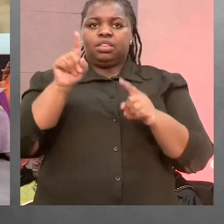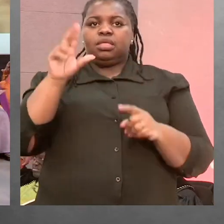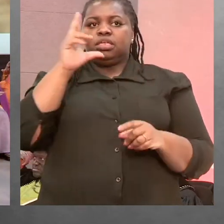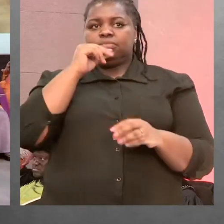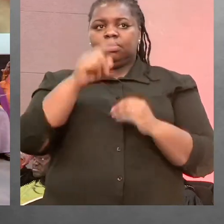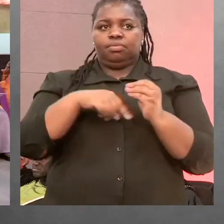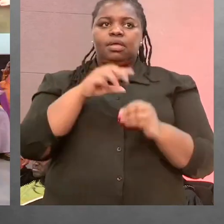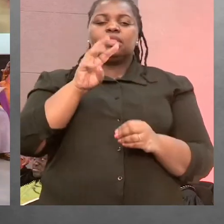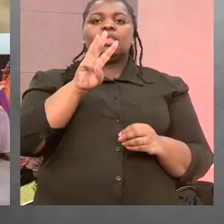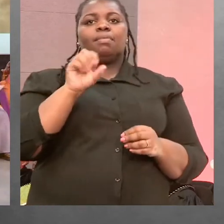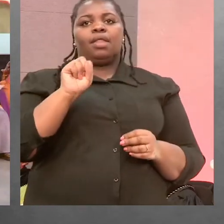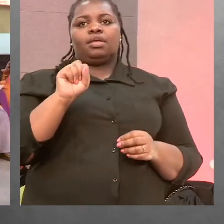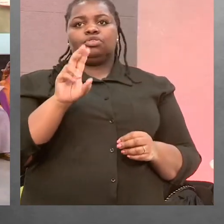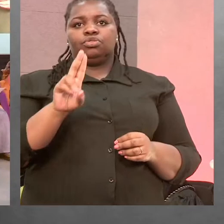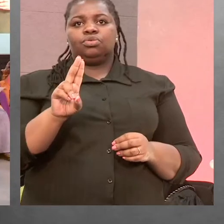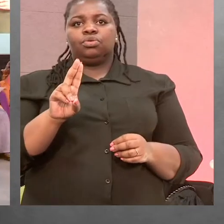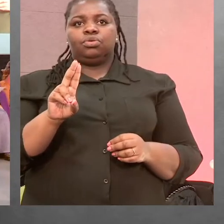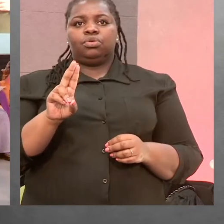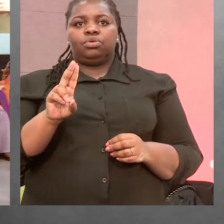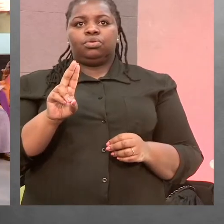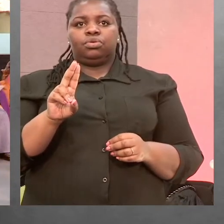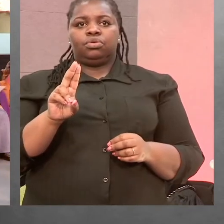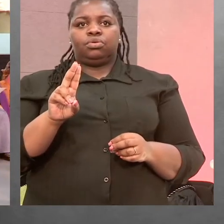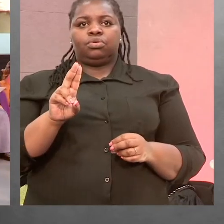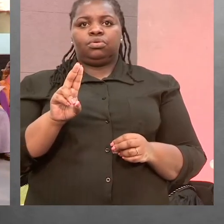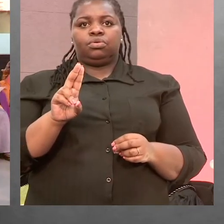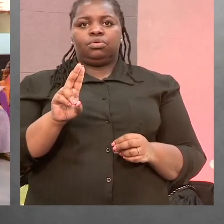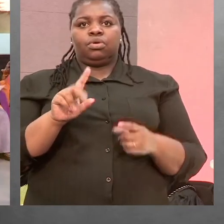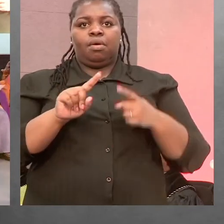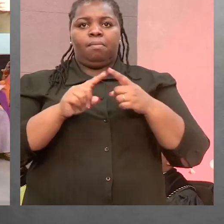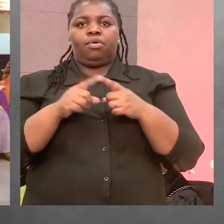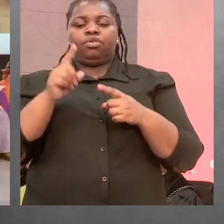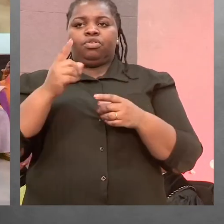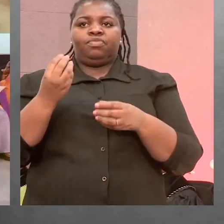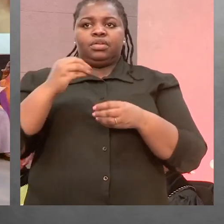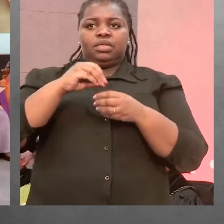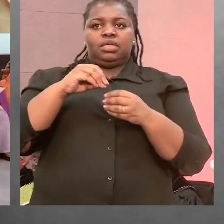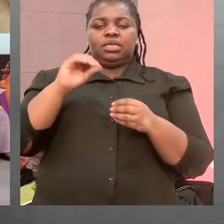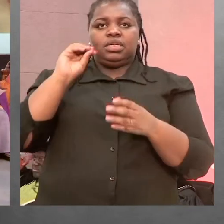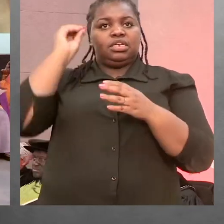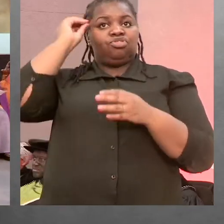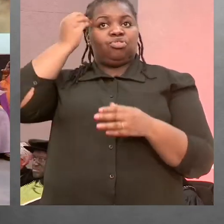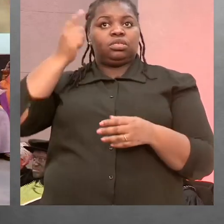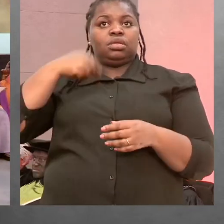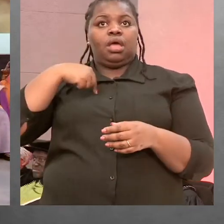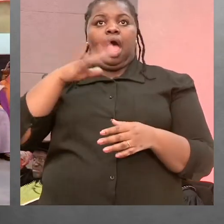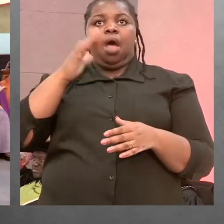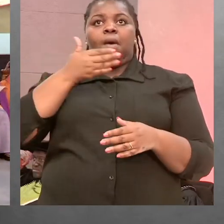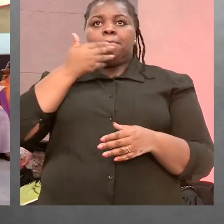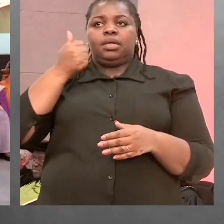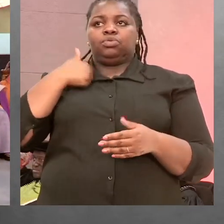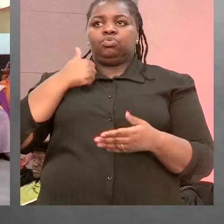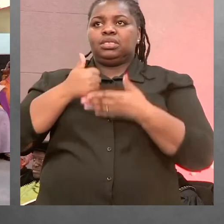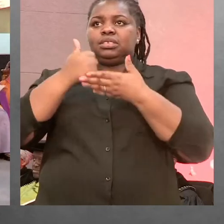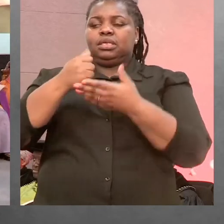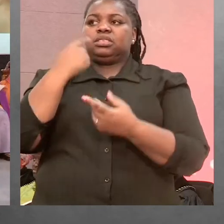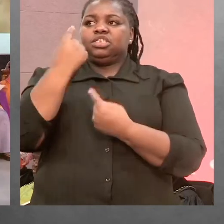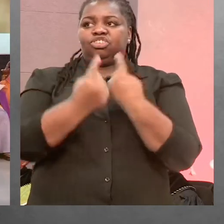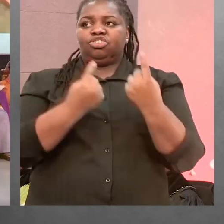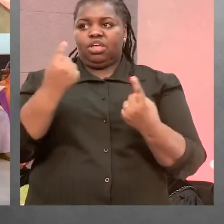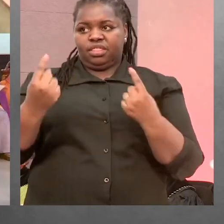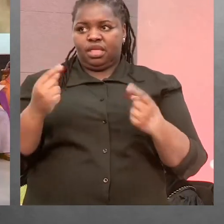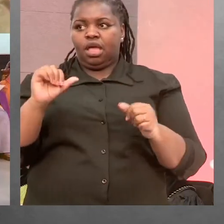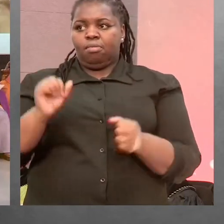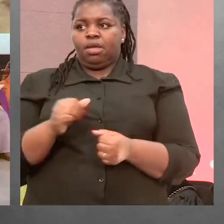to WSU. Again, the point of interest from IF is to say, how best can we assist each other